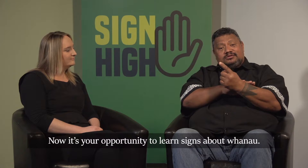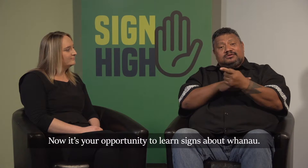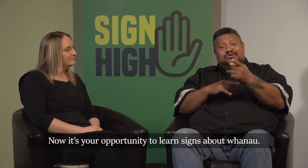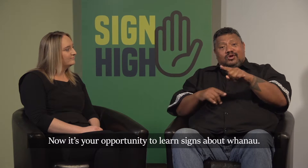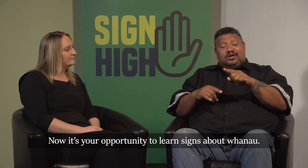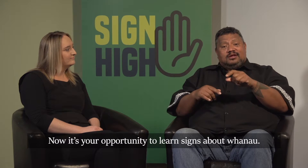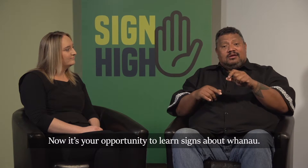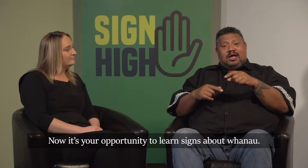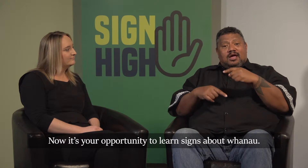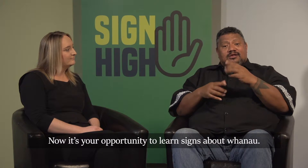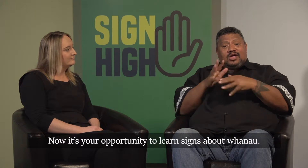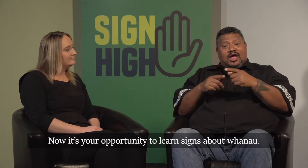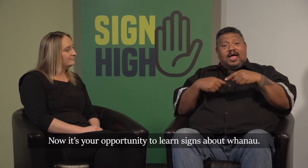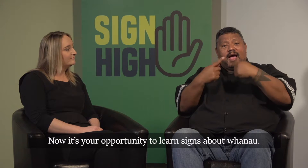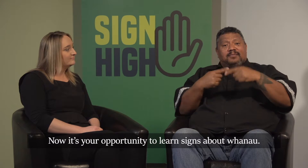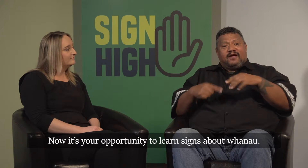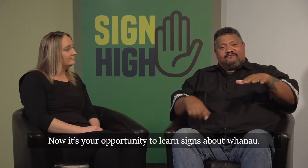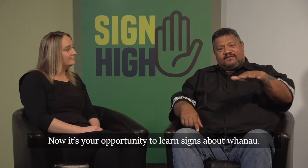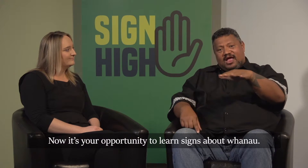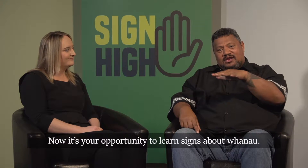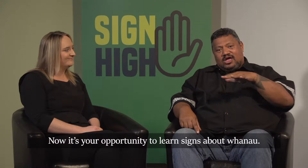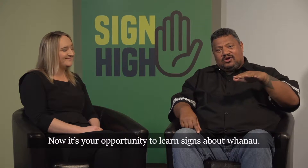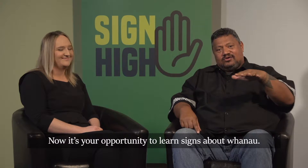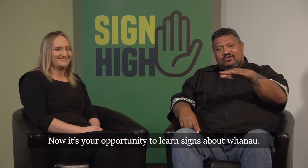Now it's your opportunity to learn signs about whānau.